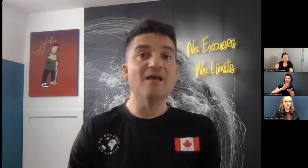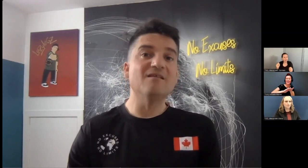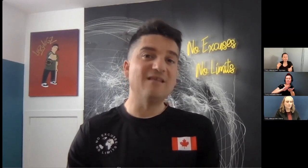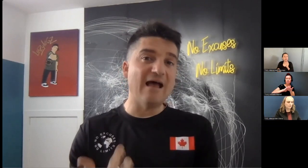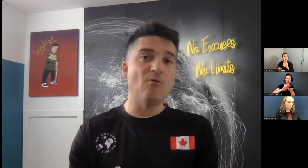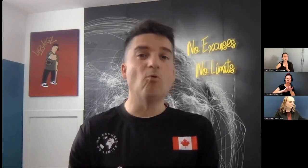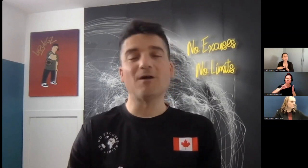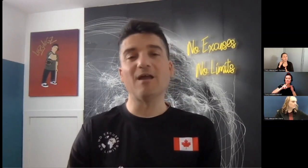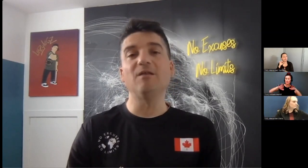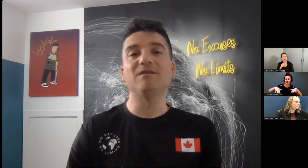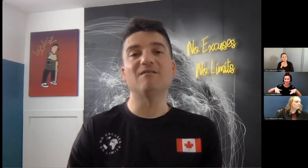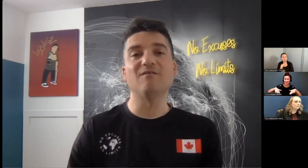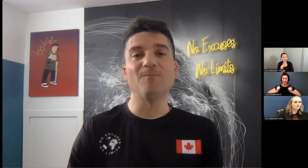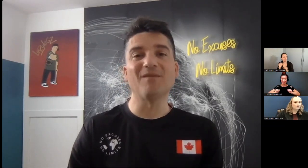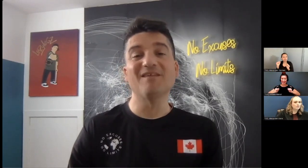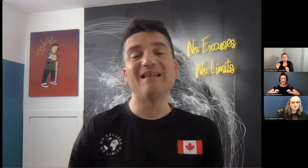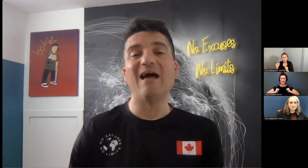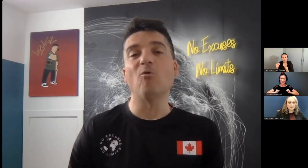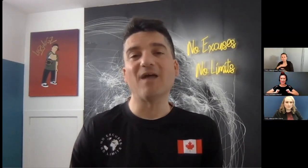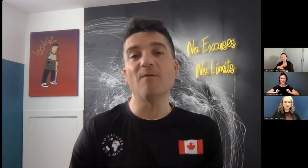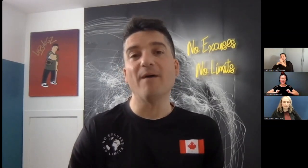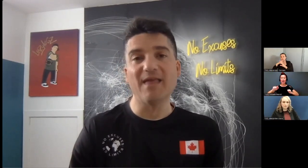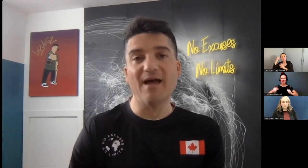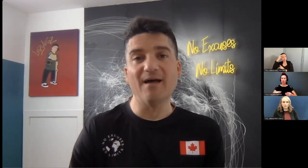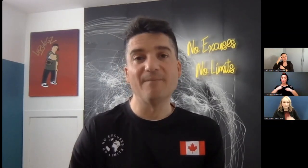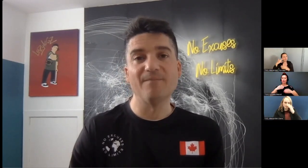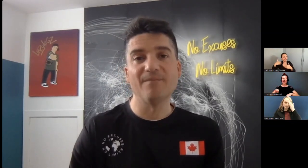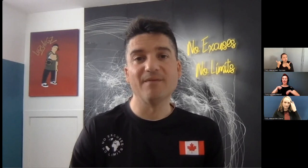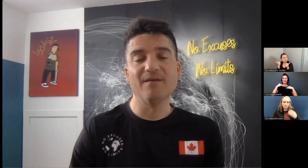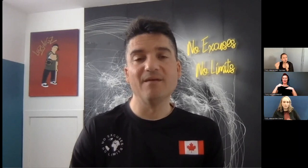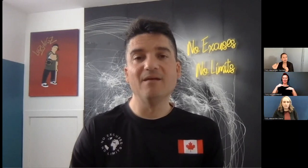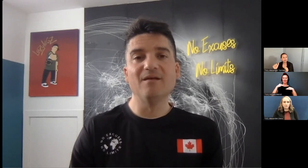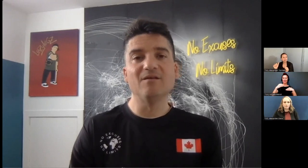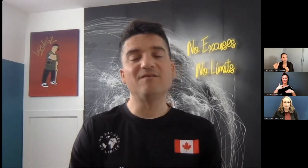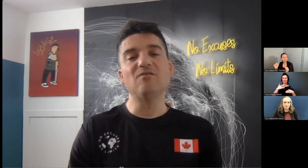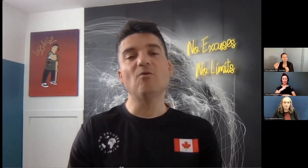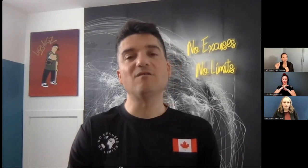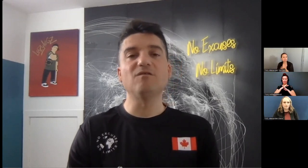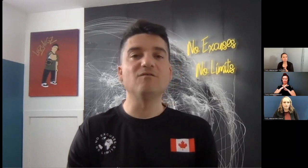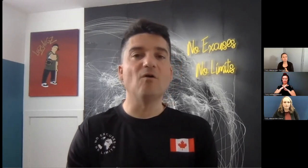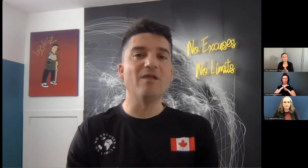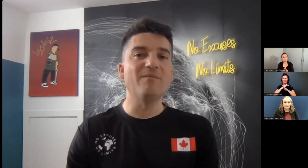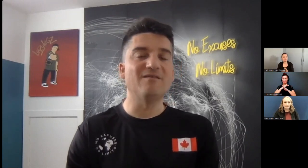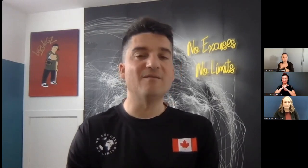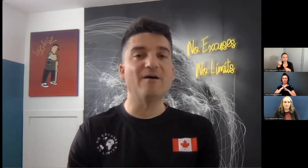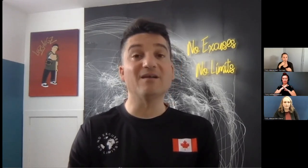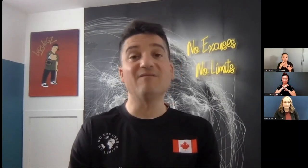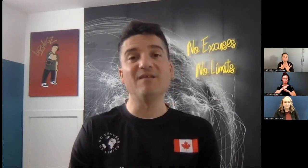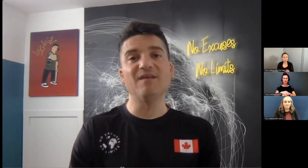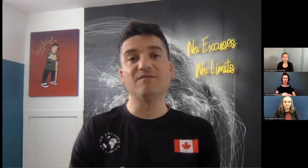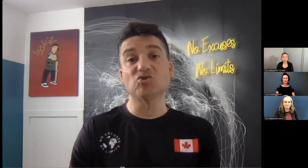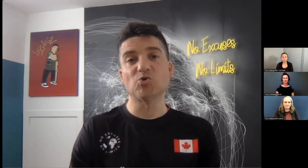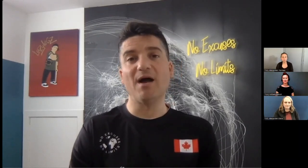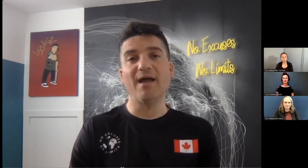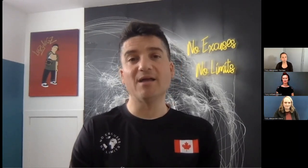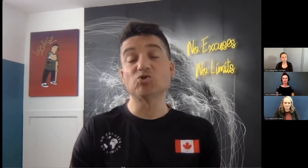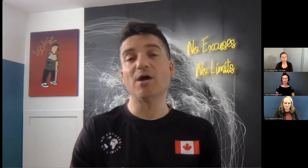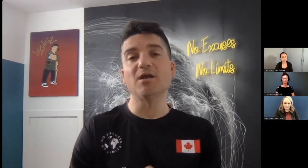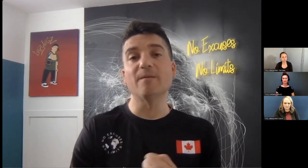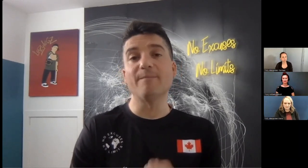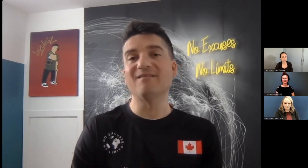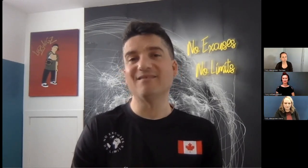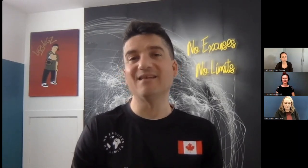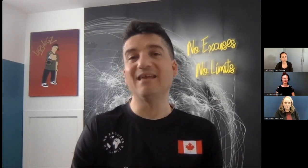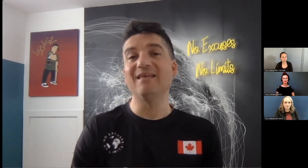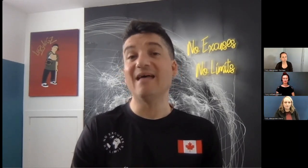Sometimes if we're not able to do something, it's because we haven't tried it. See, no excuses, no limits is about giving things a try,